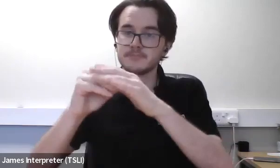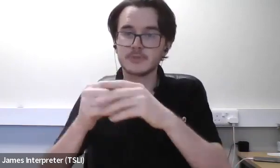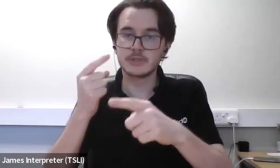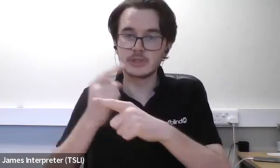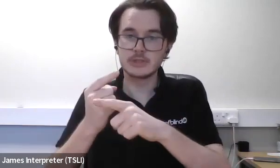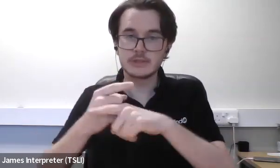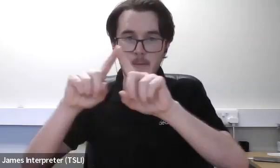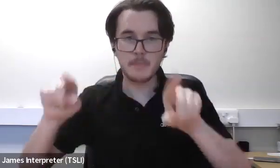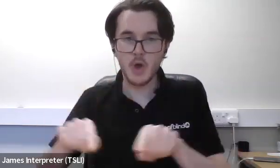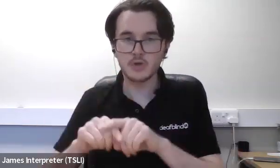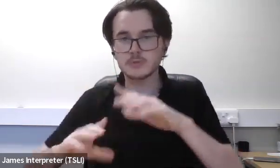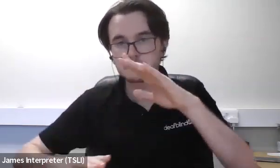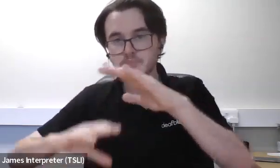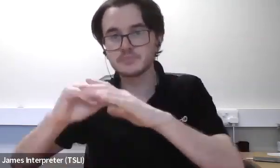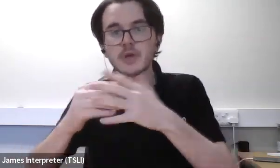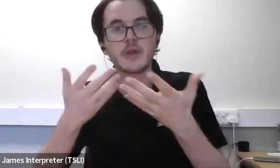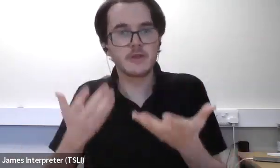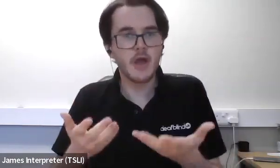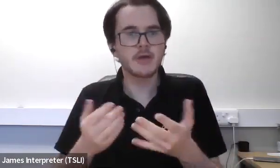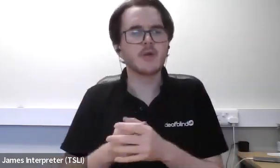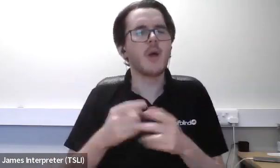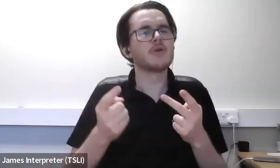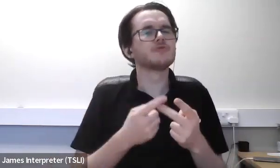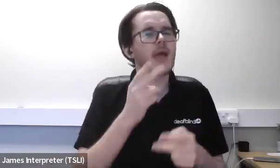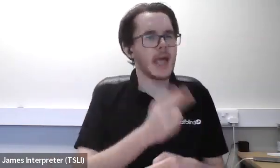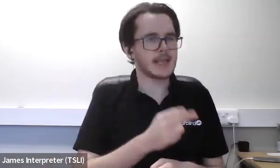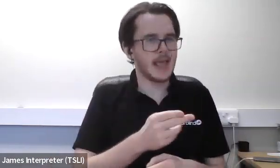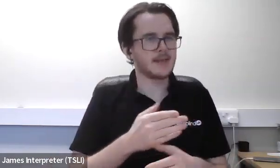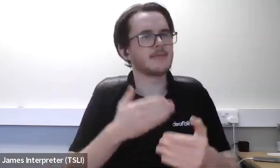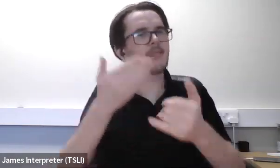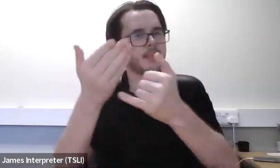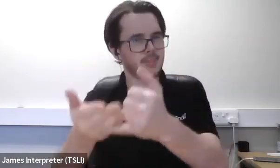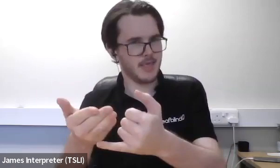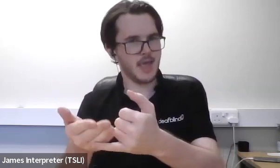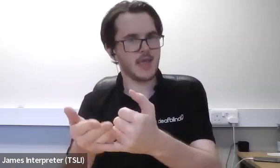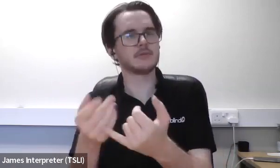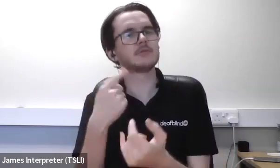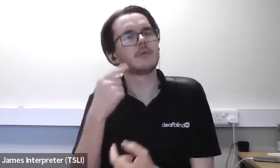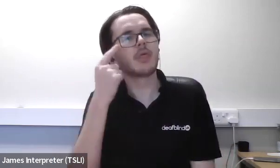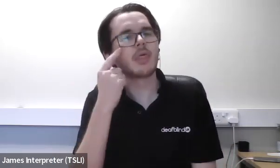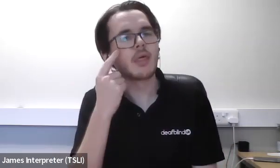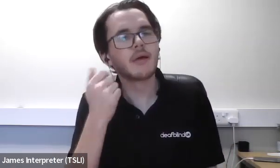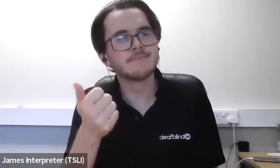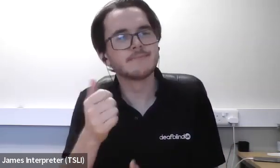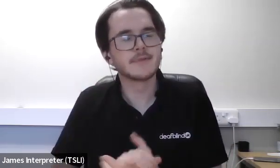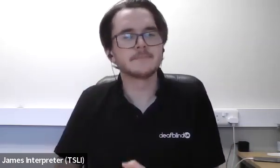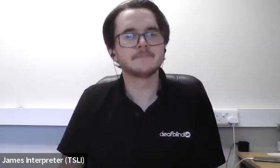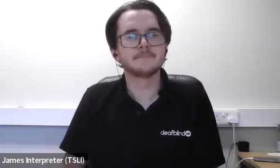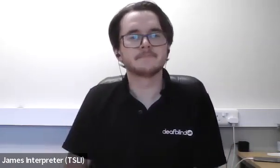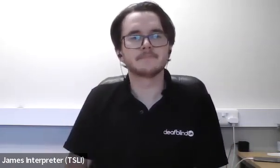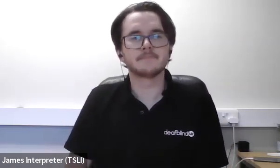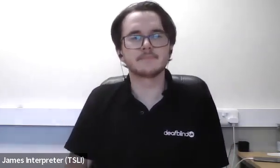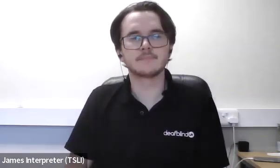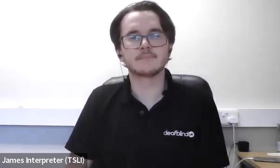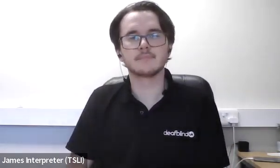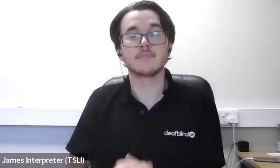us. I will also do this again towards the end so that they're there as a refresher for you. There will also